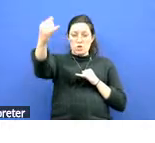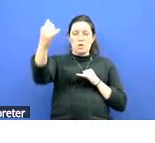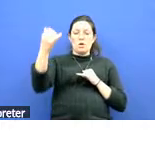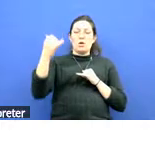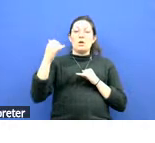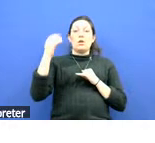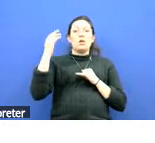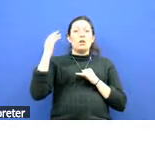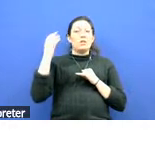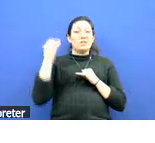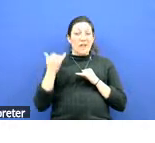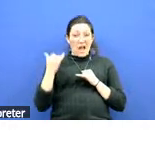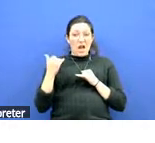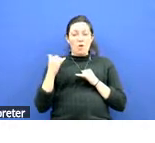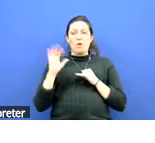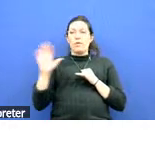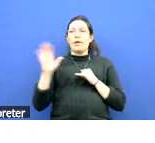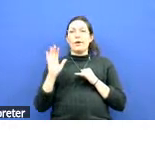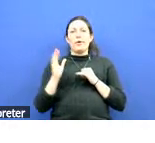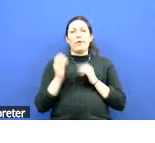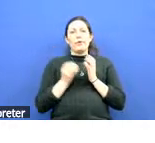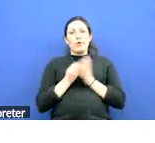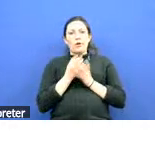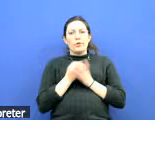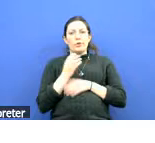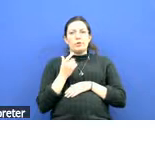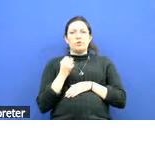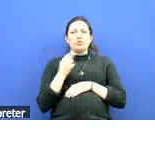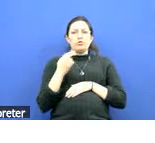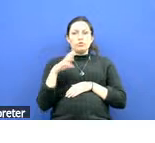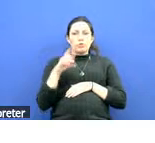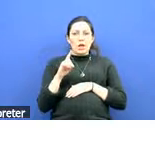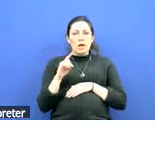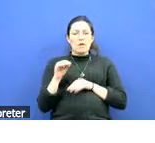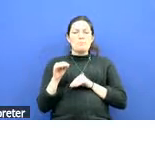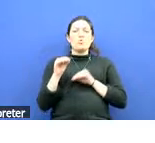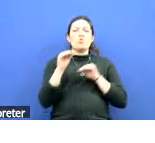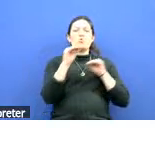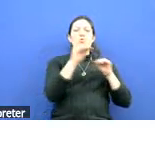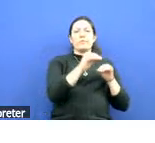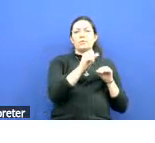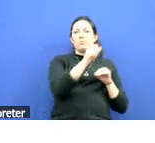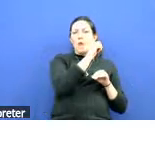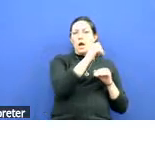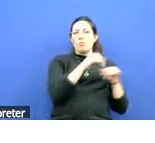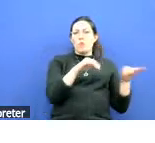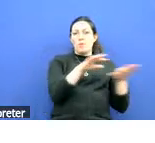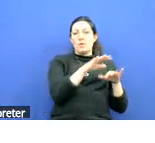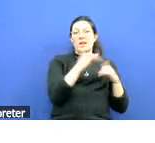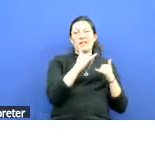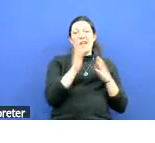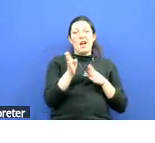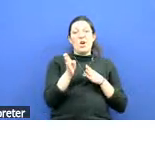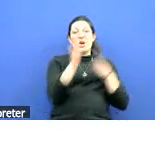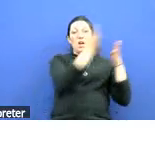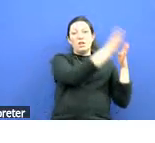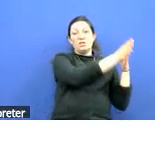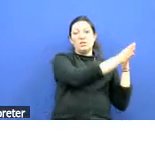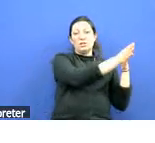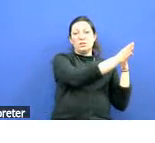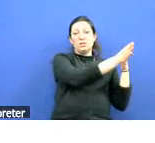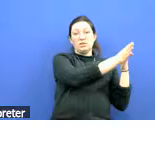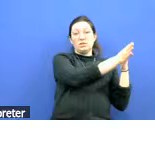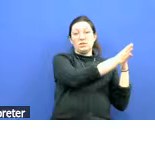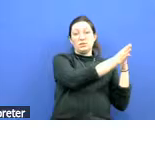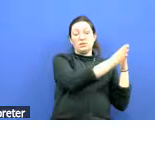their garden and their shed at the far back of the property. And now that it's moving, the shed